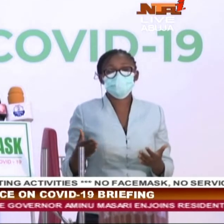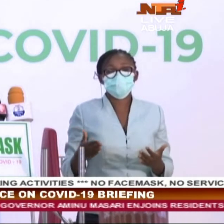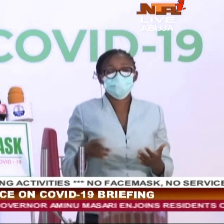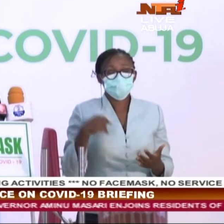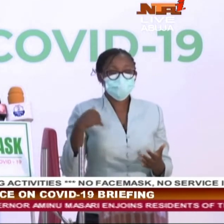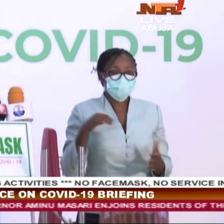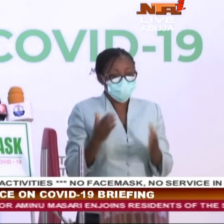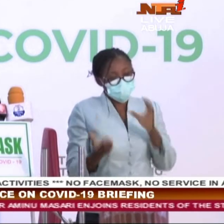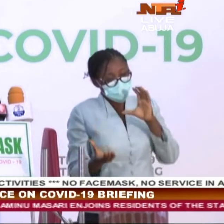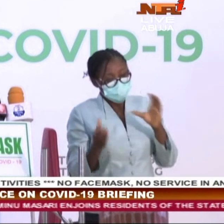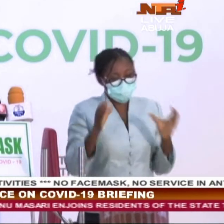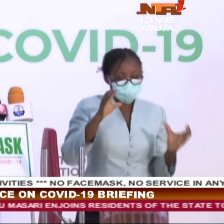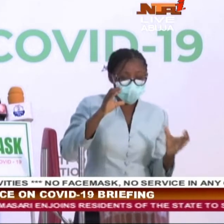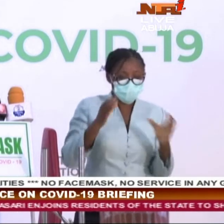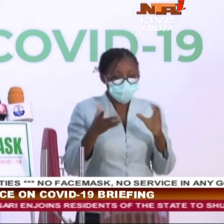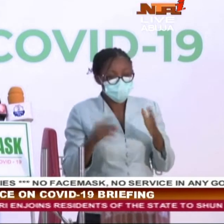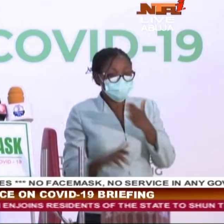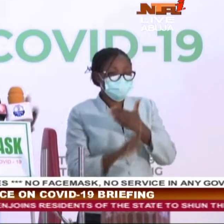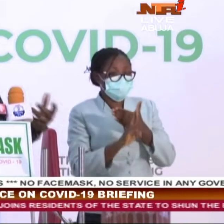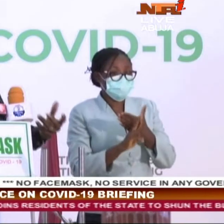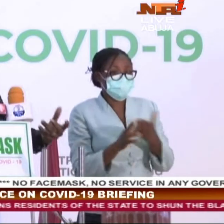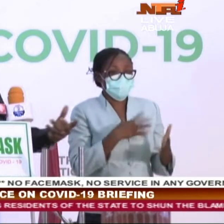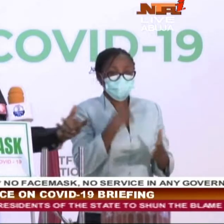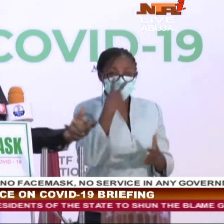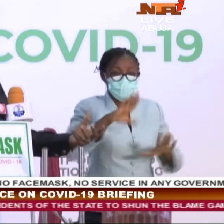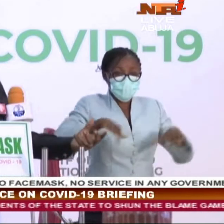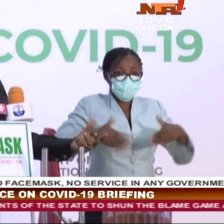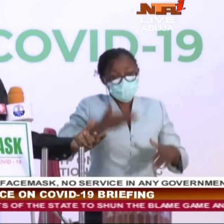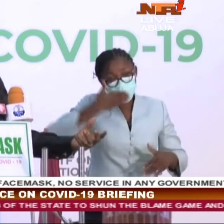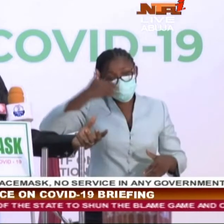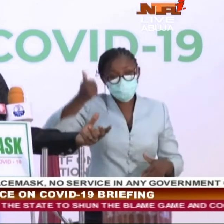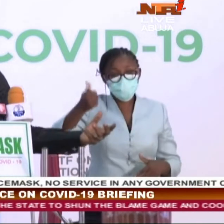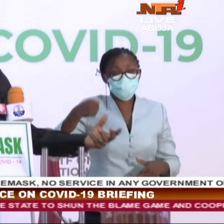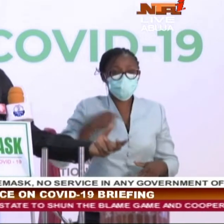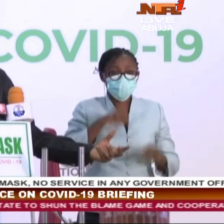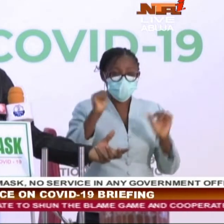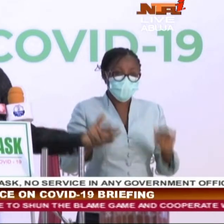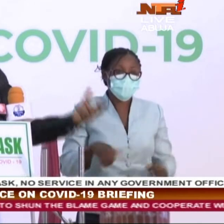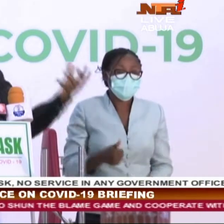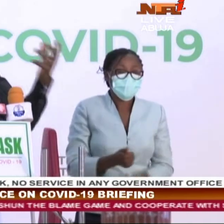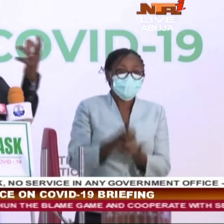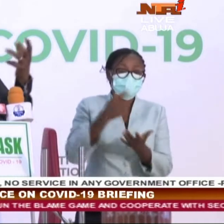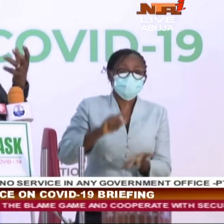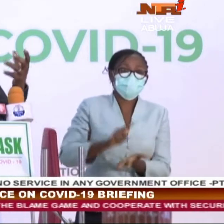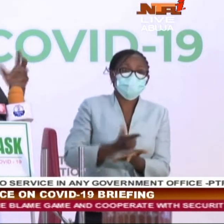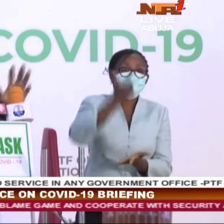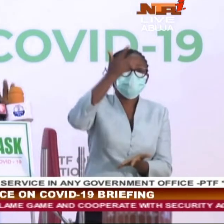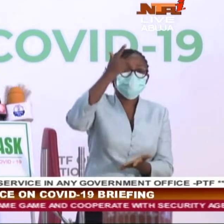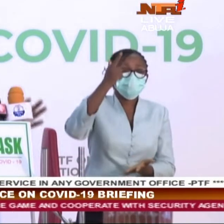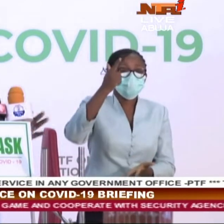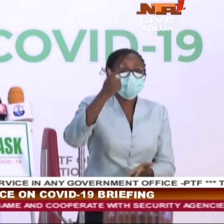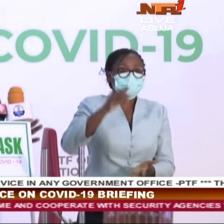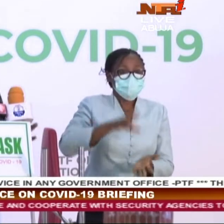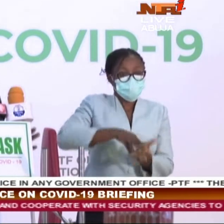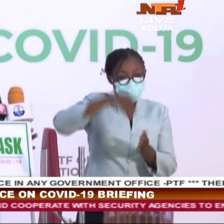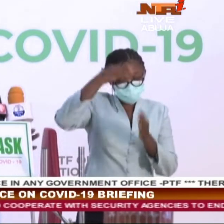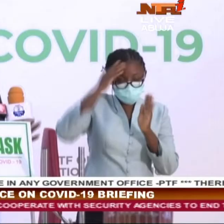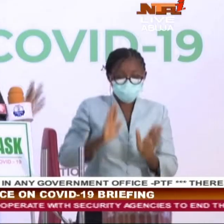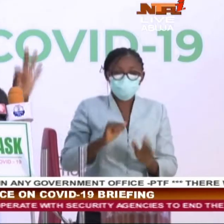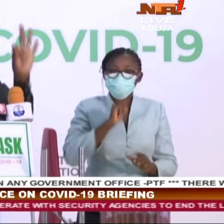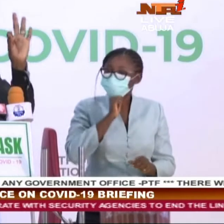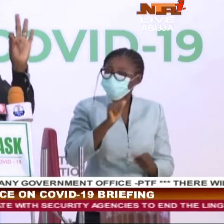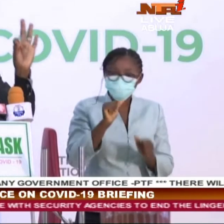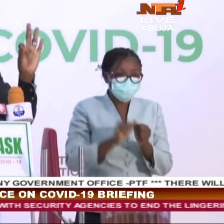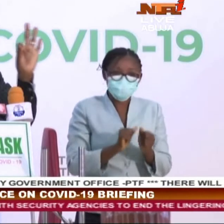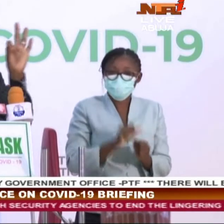Measure the risk and see how best you can help the graduating ones. We are not talking about everybody going back to